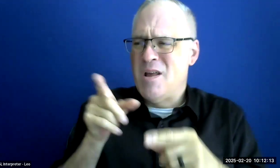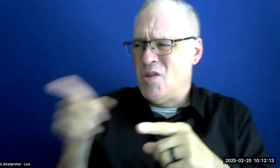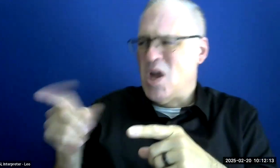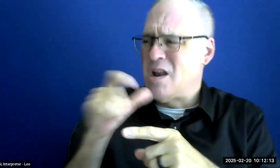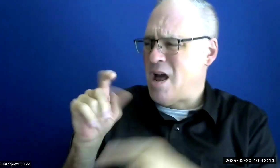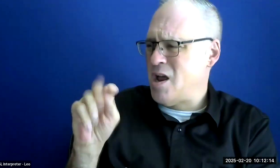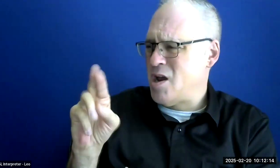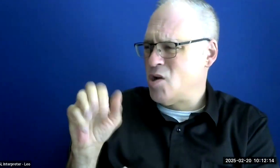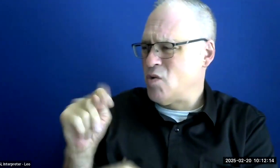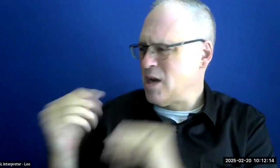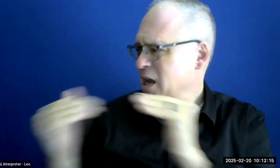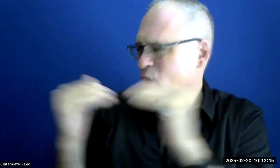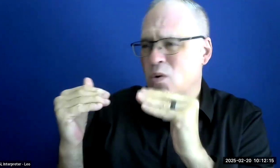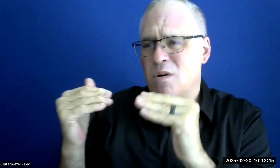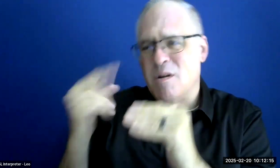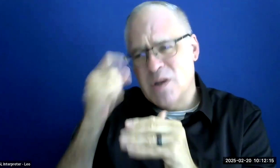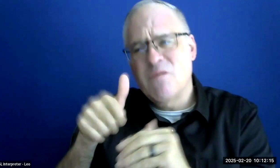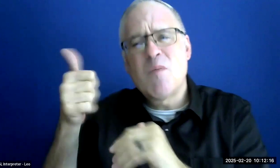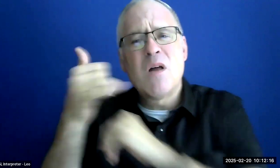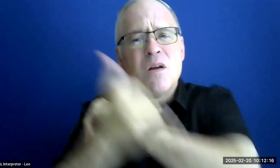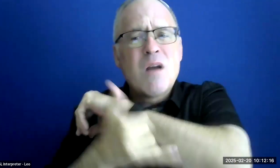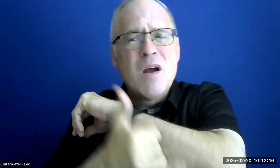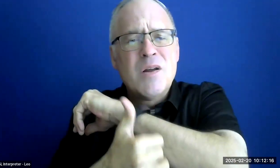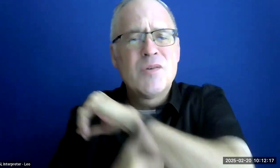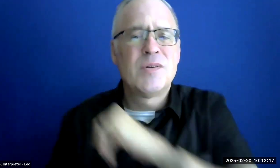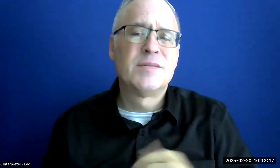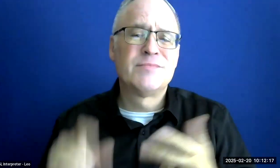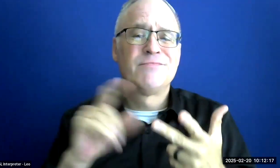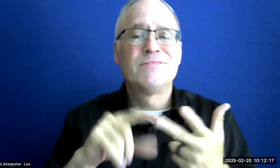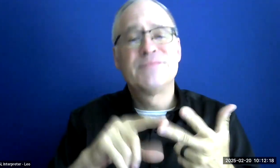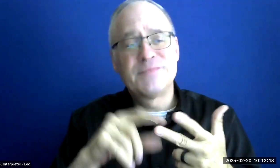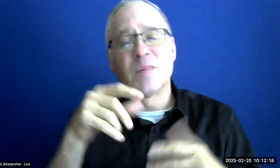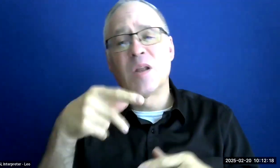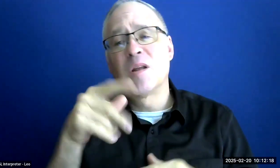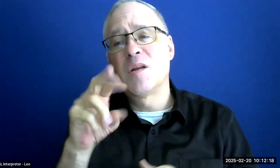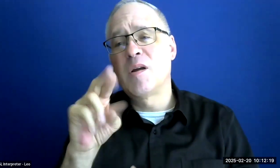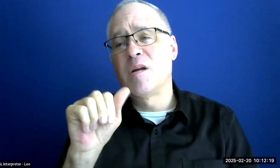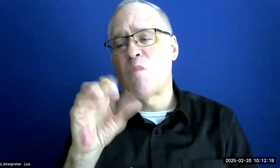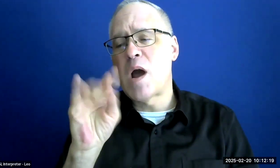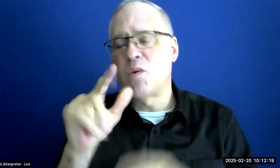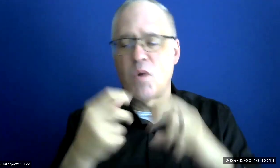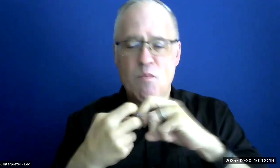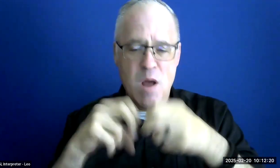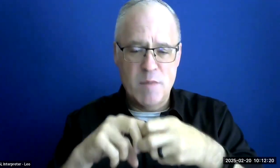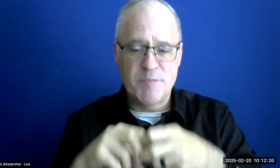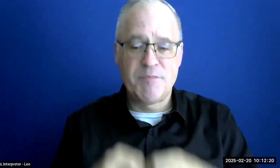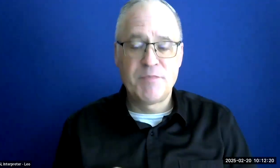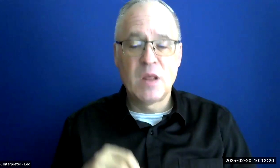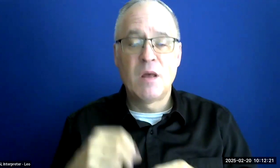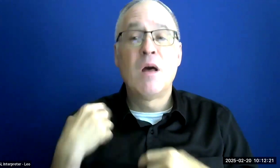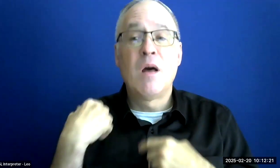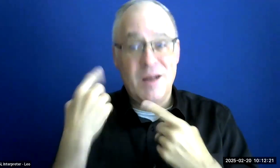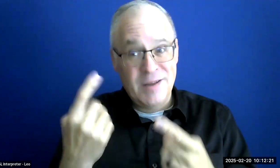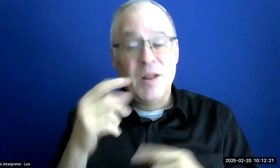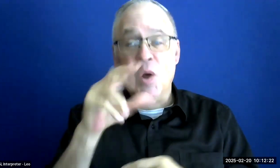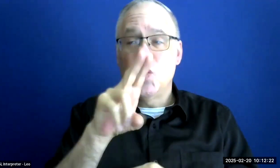equals? There are also practical problems. Under the current setup, the United States serves as the template for the rest of